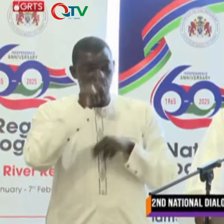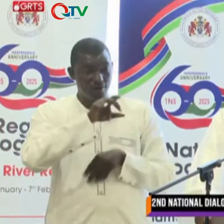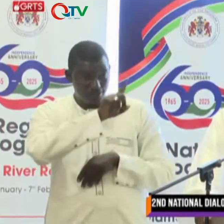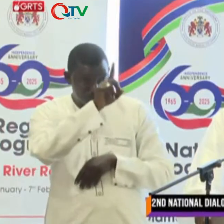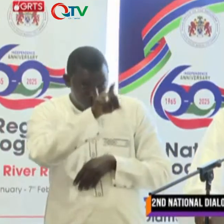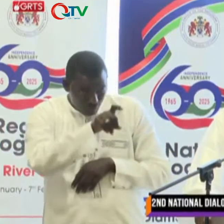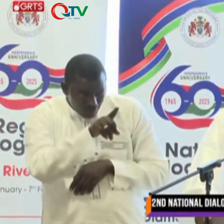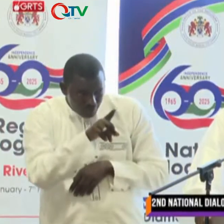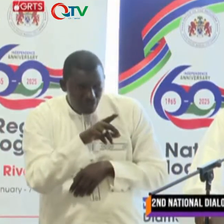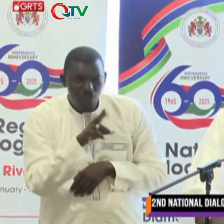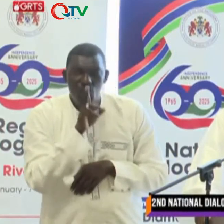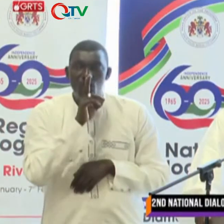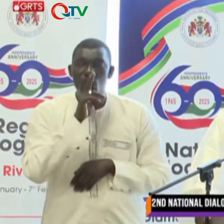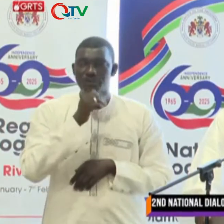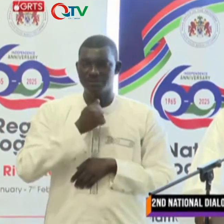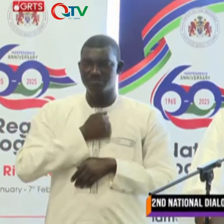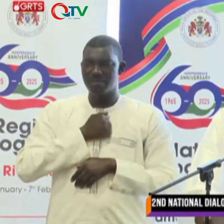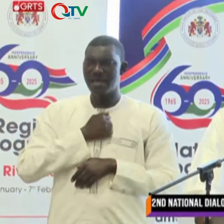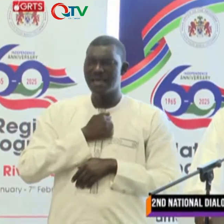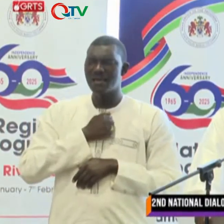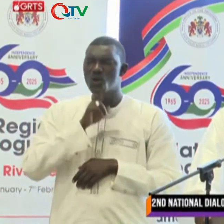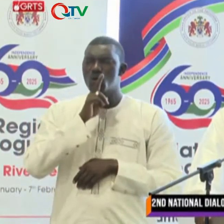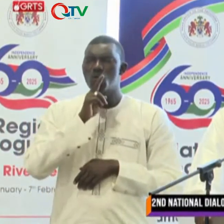is, who is my neighbor?